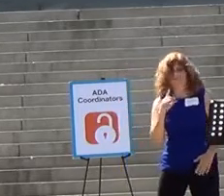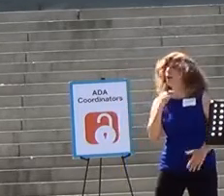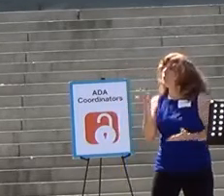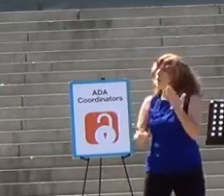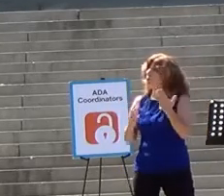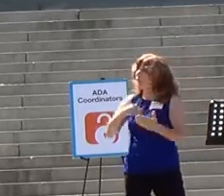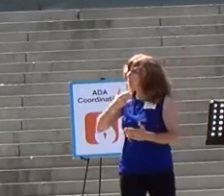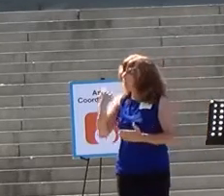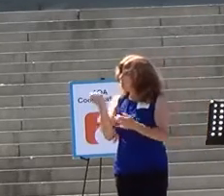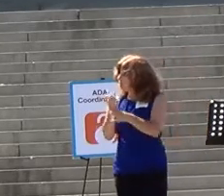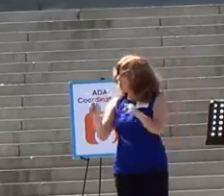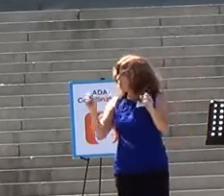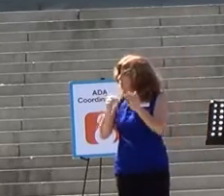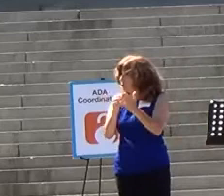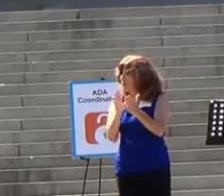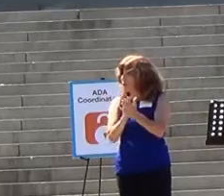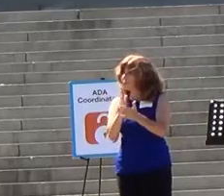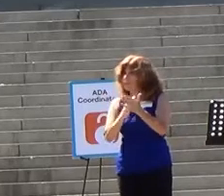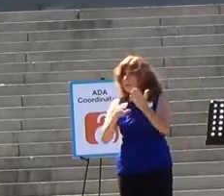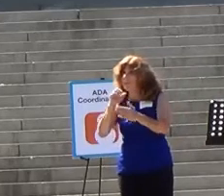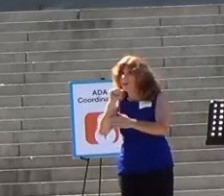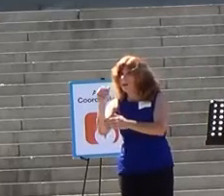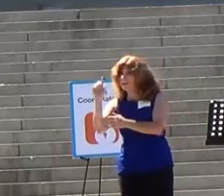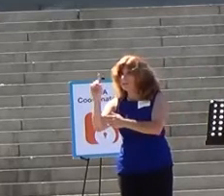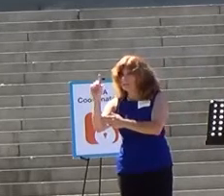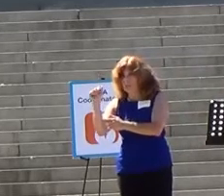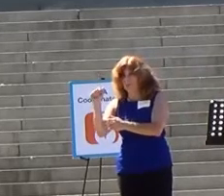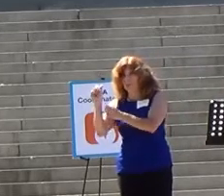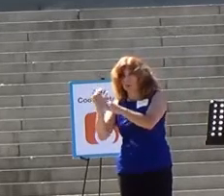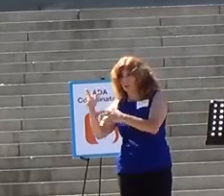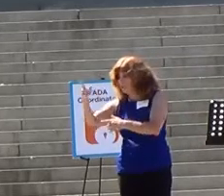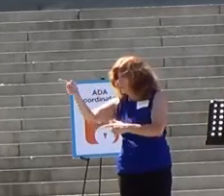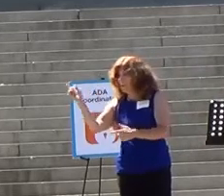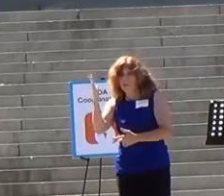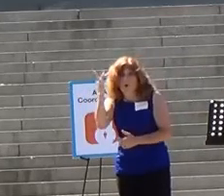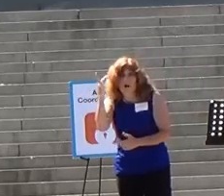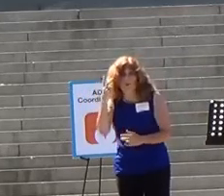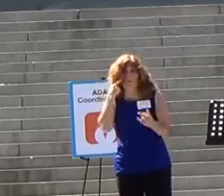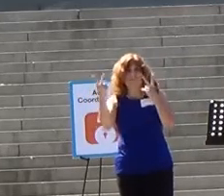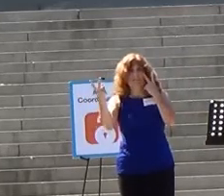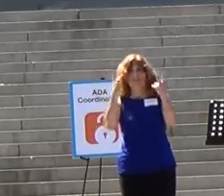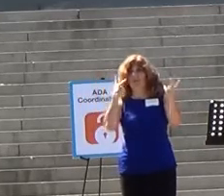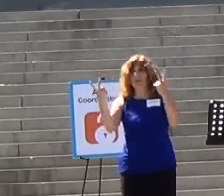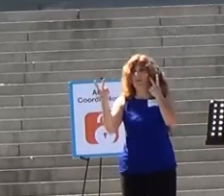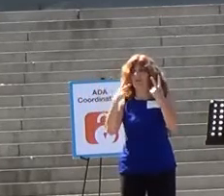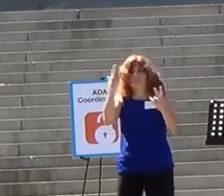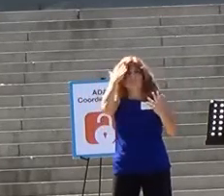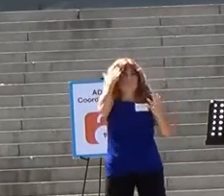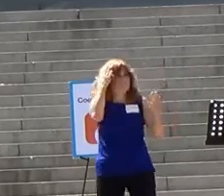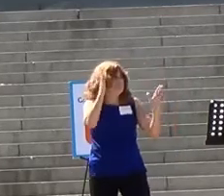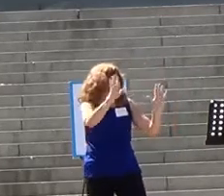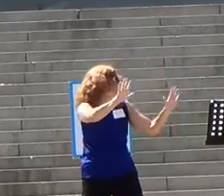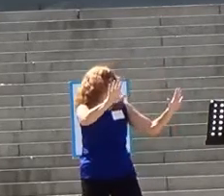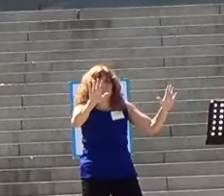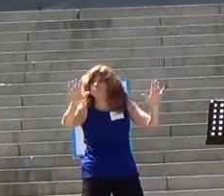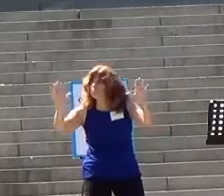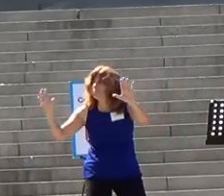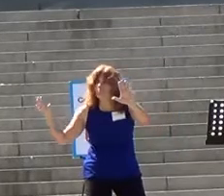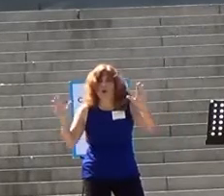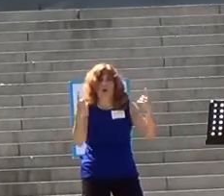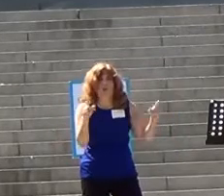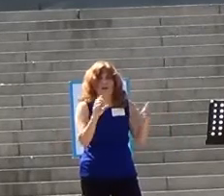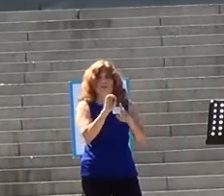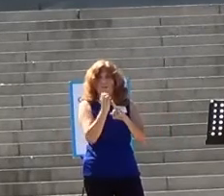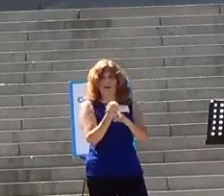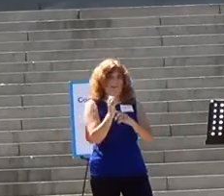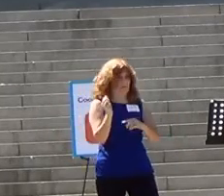often. In fact, we probably have a better safety record than the non-disabled worker, since we